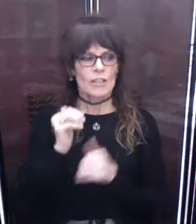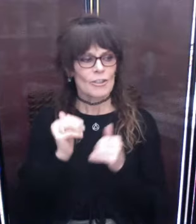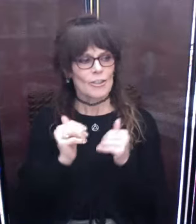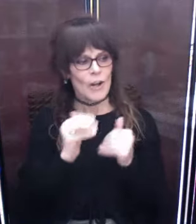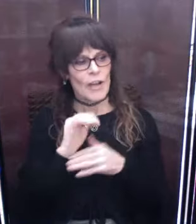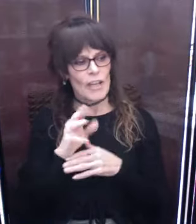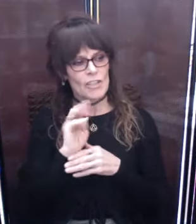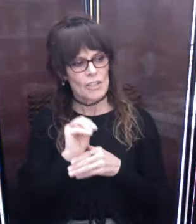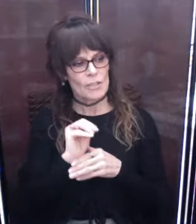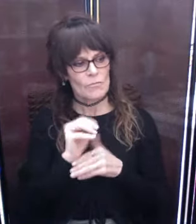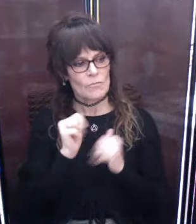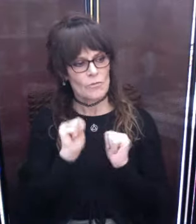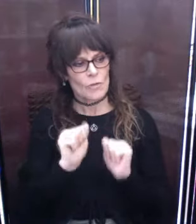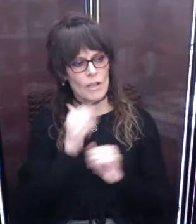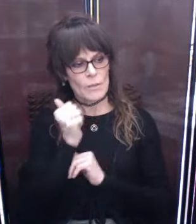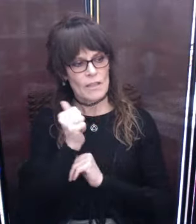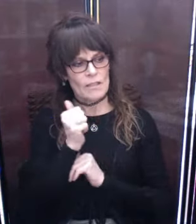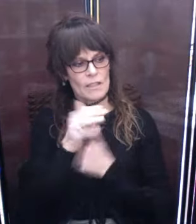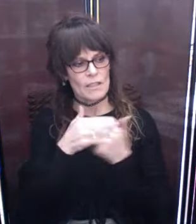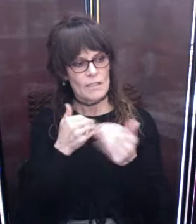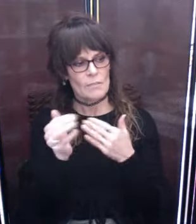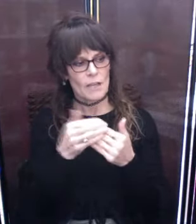best. Doesn't matter. You'll be right back here.